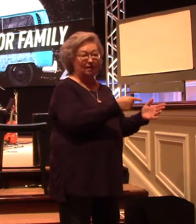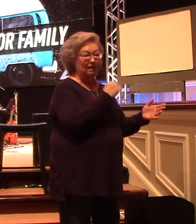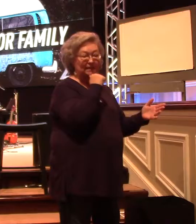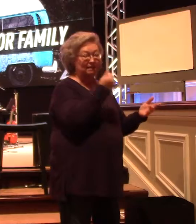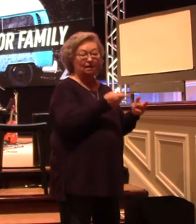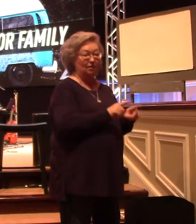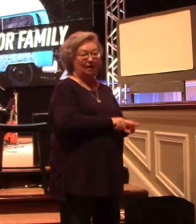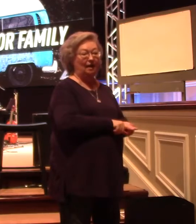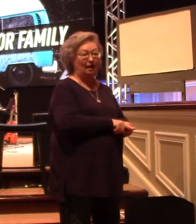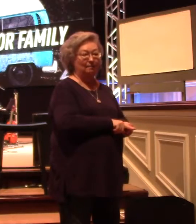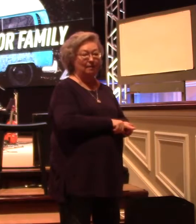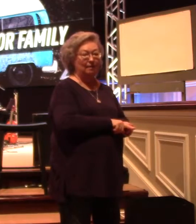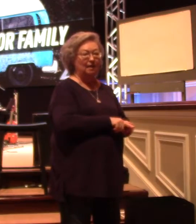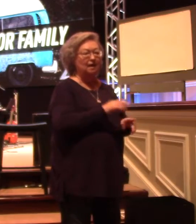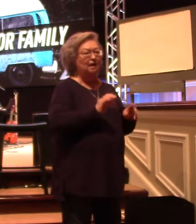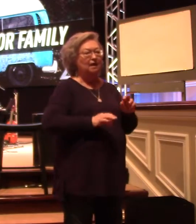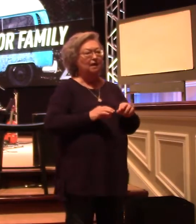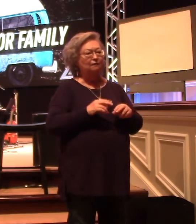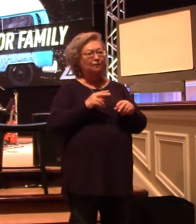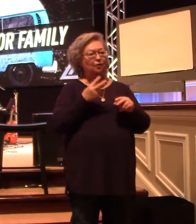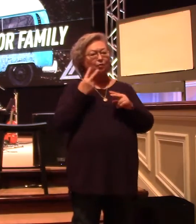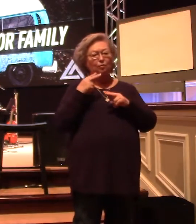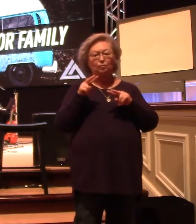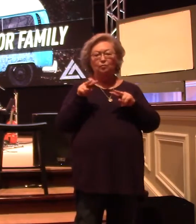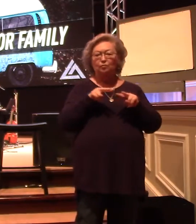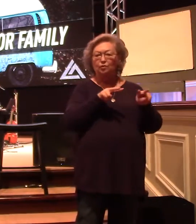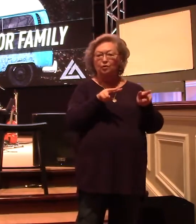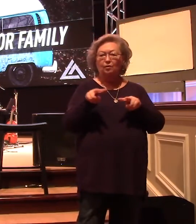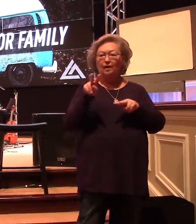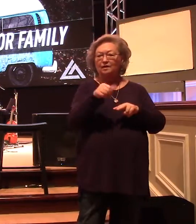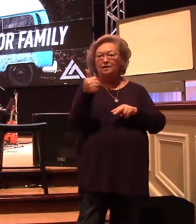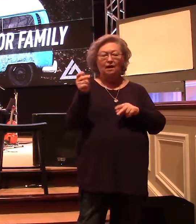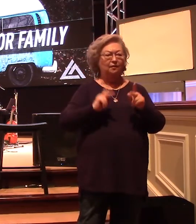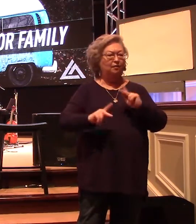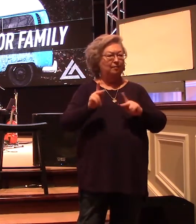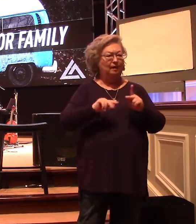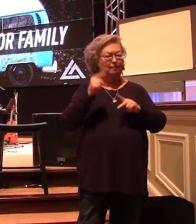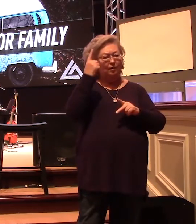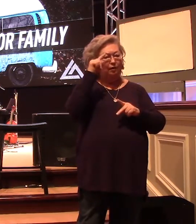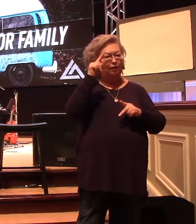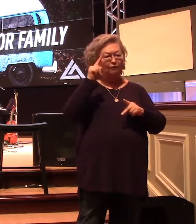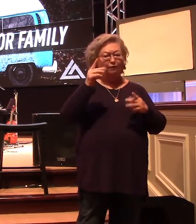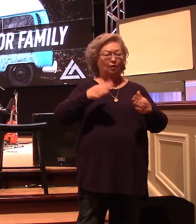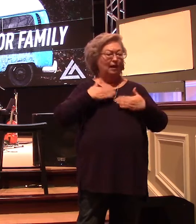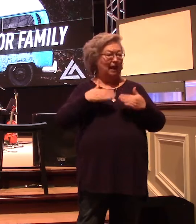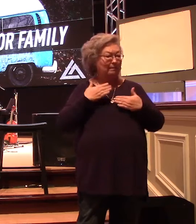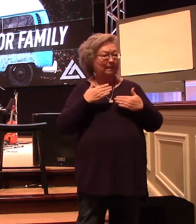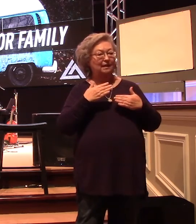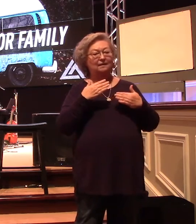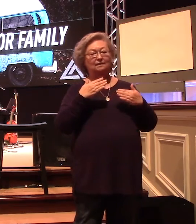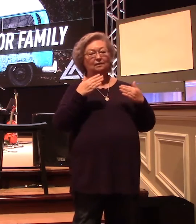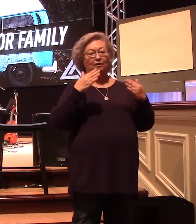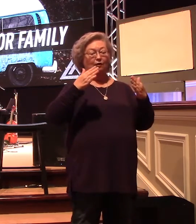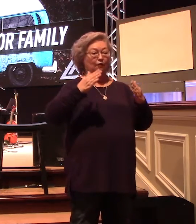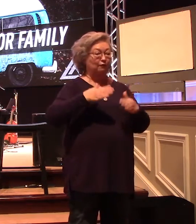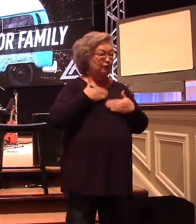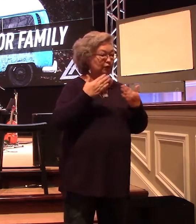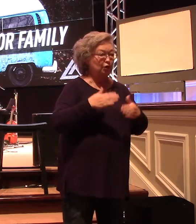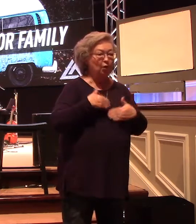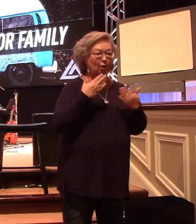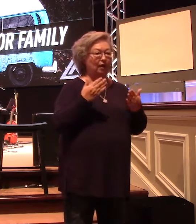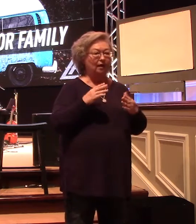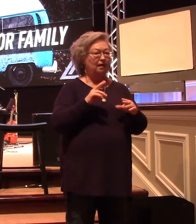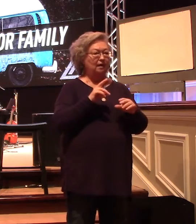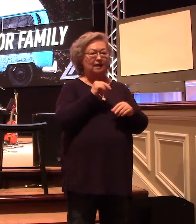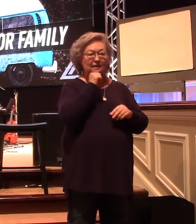one another for our hope and satisfaction and joy. And when that person, because I'm a broken